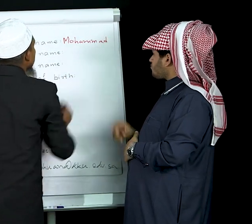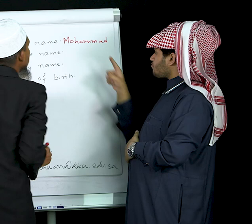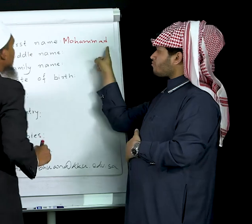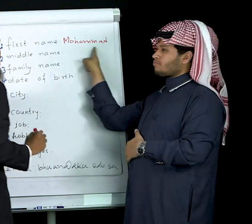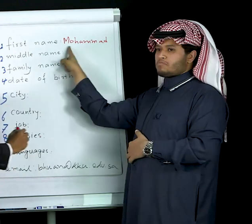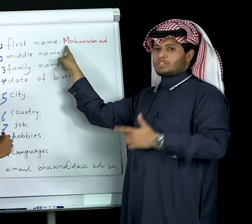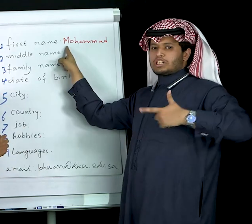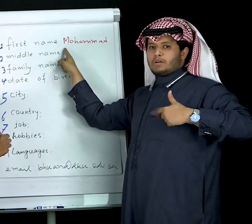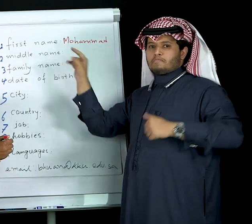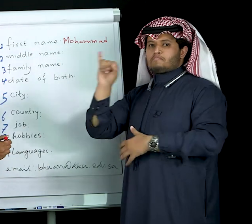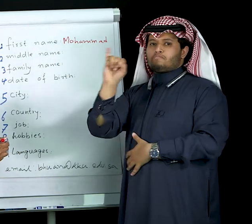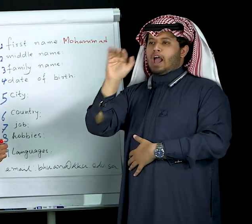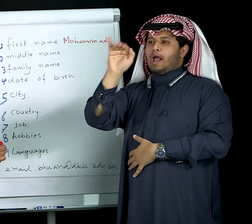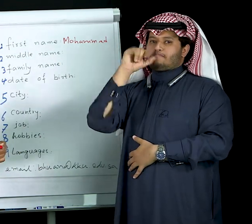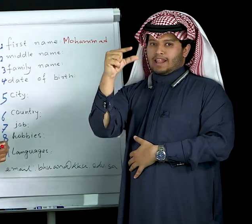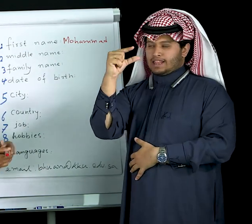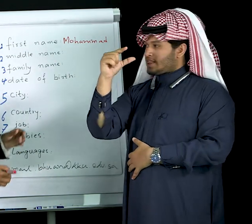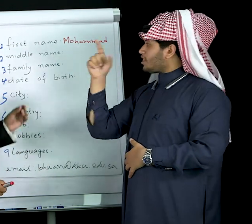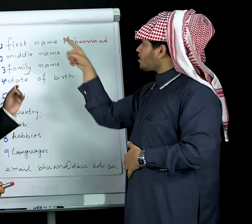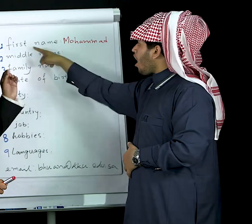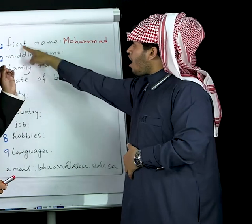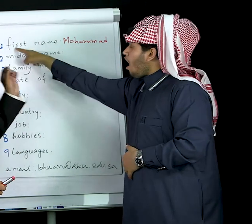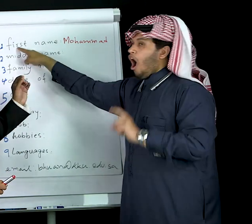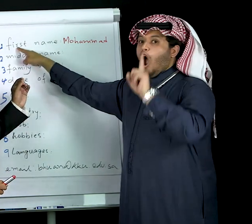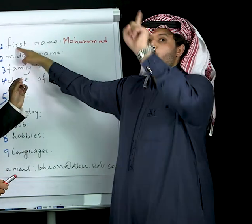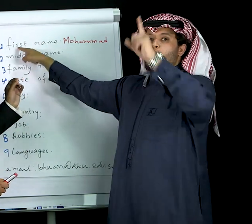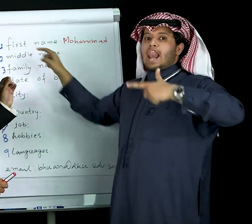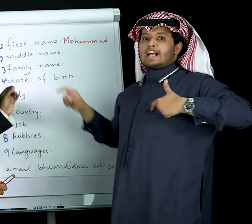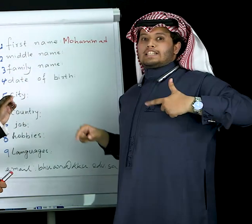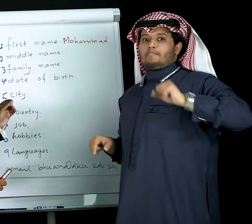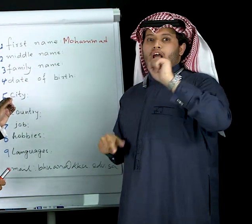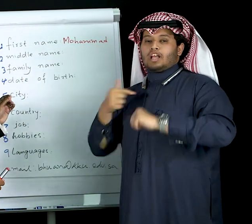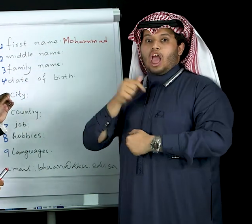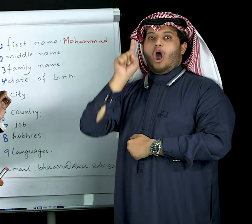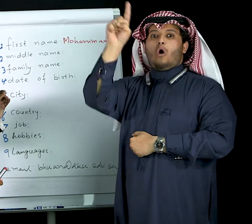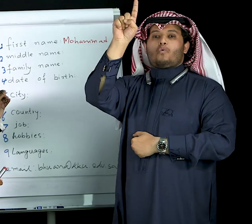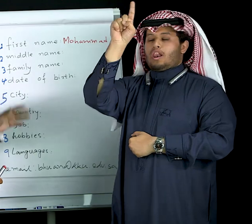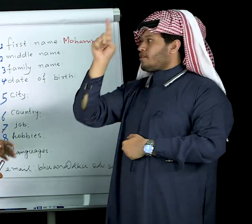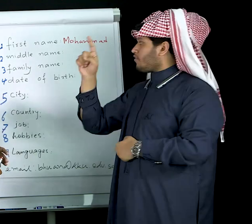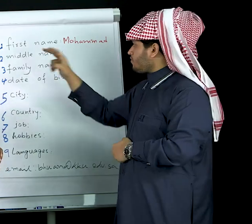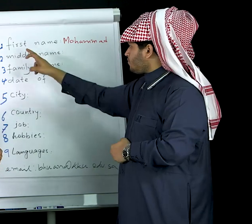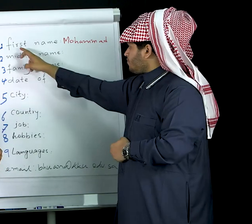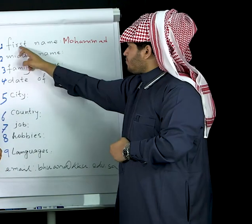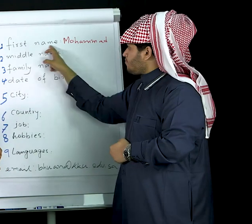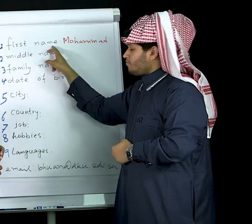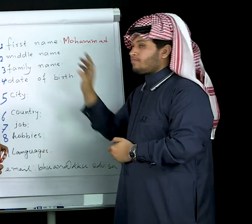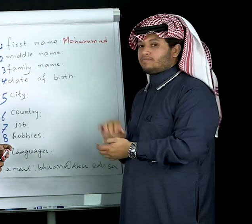This will be your first name, because this is the first word of your name. This is called first name.